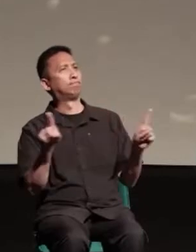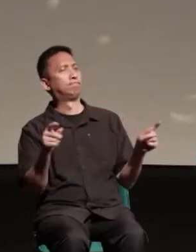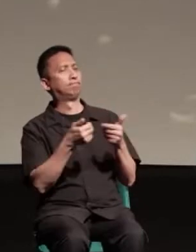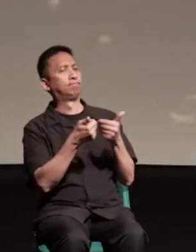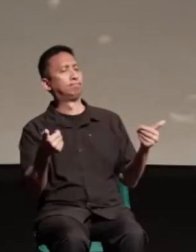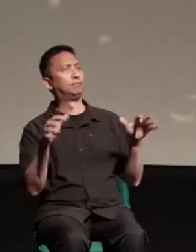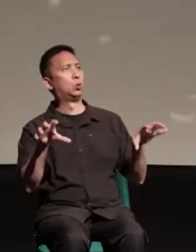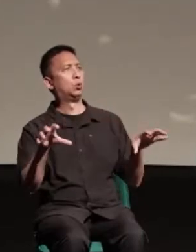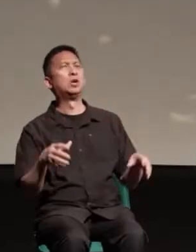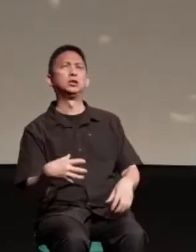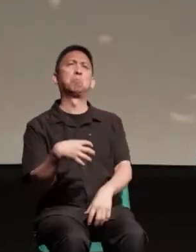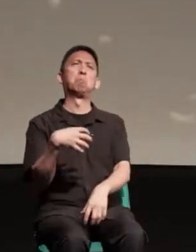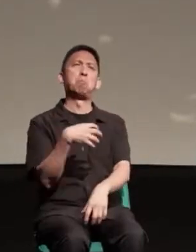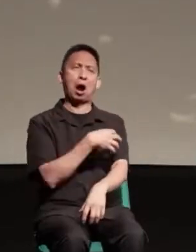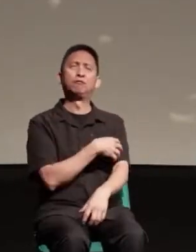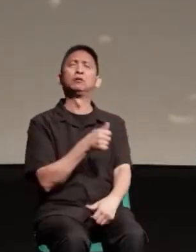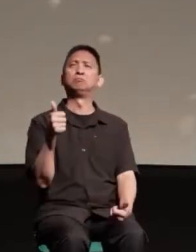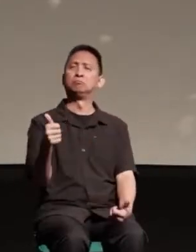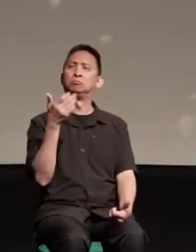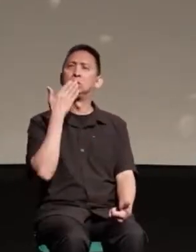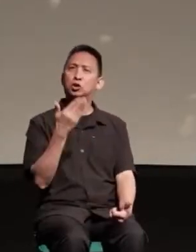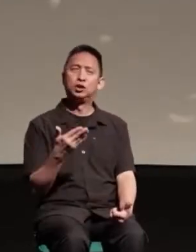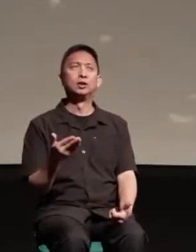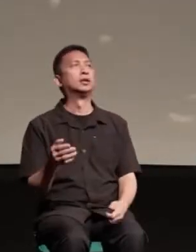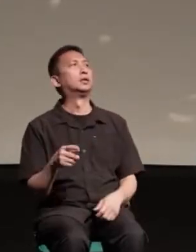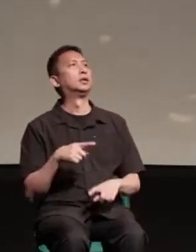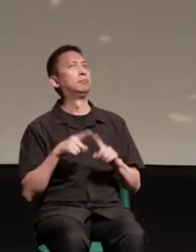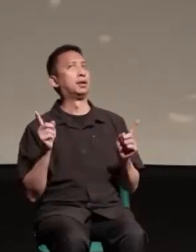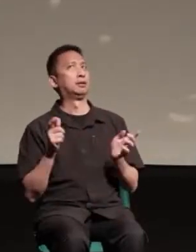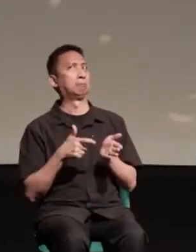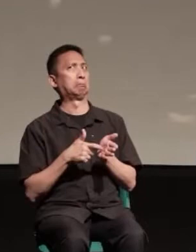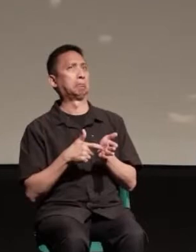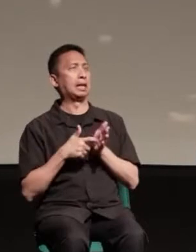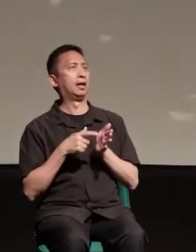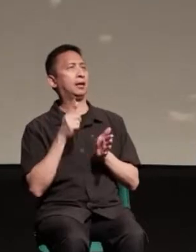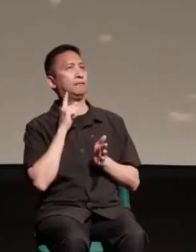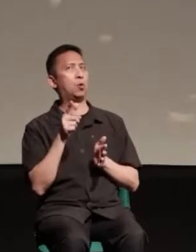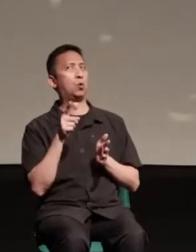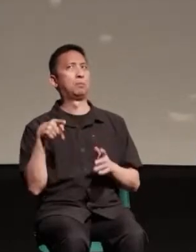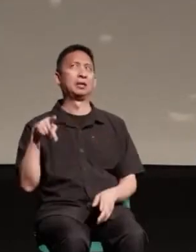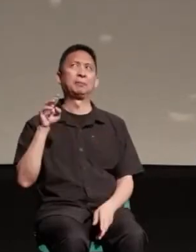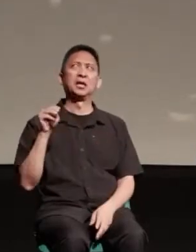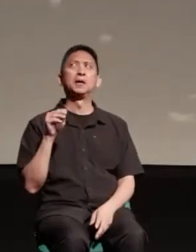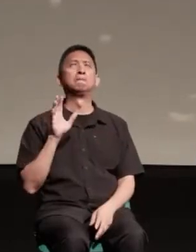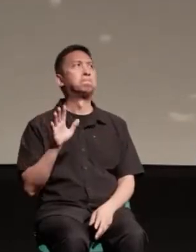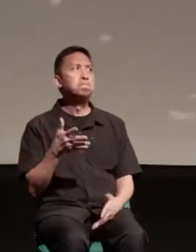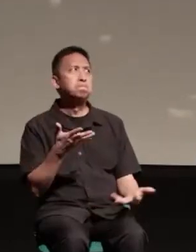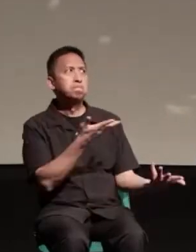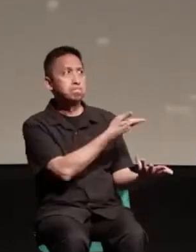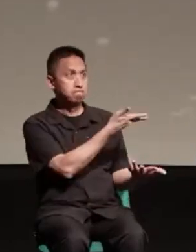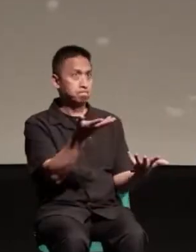of what also a mandate means when it comes to public media. Would anyone else like to add